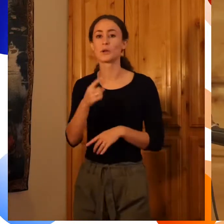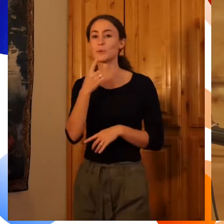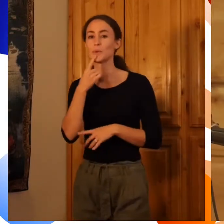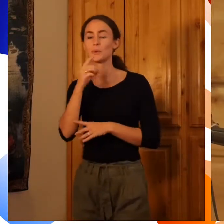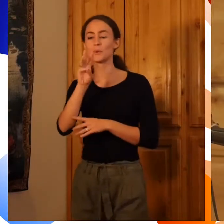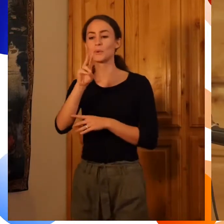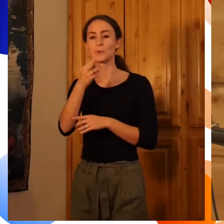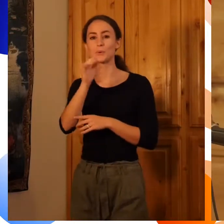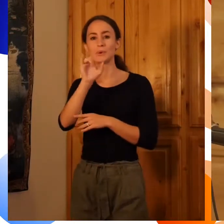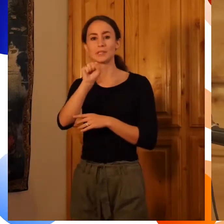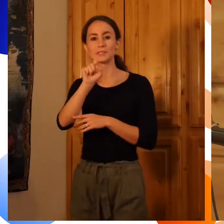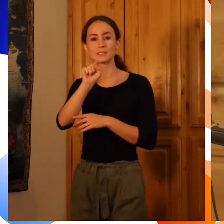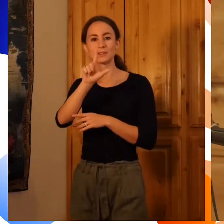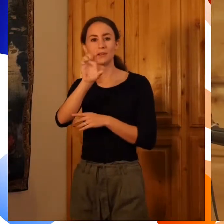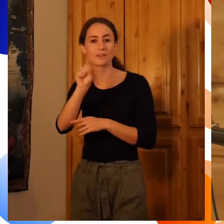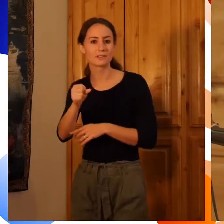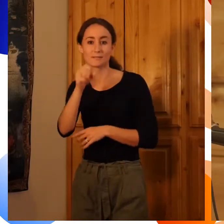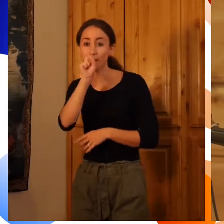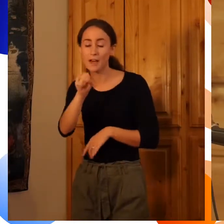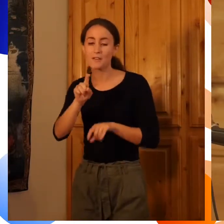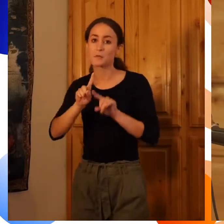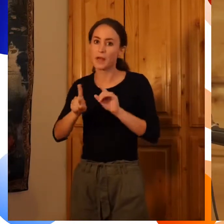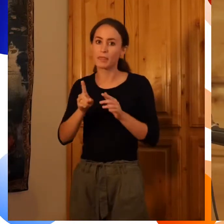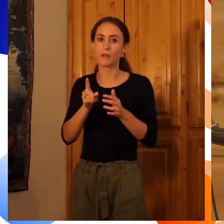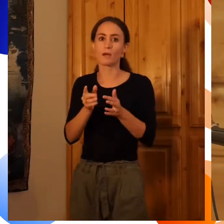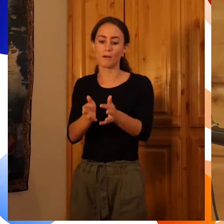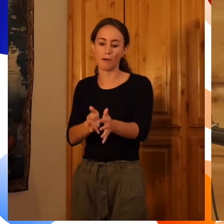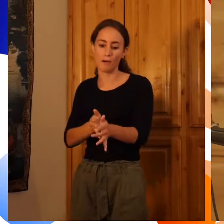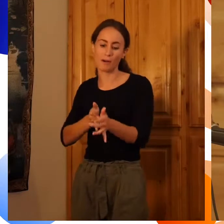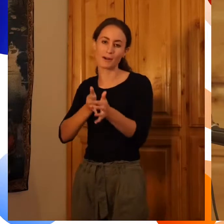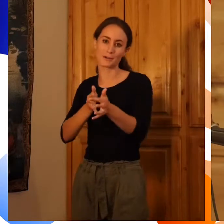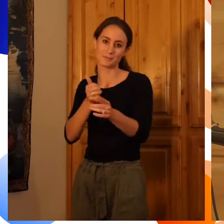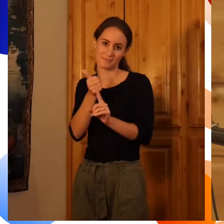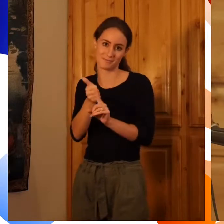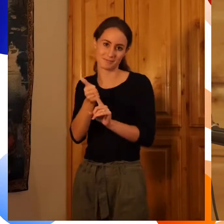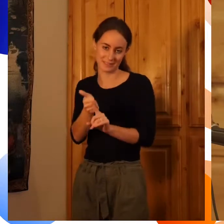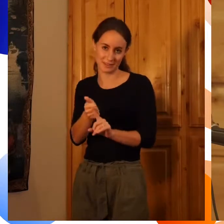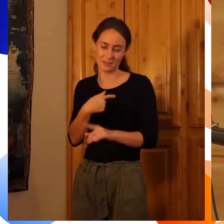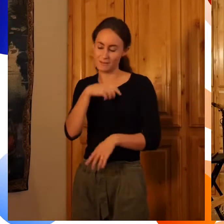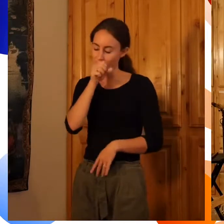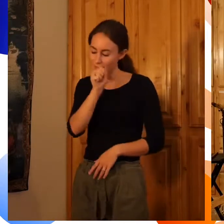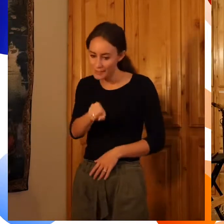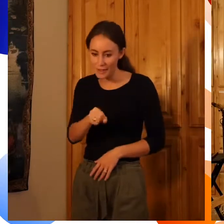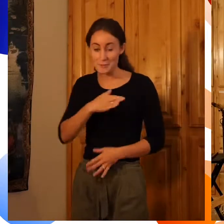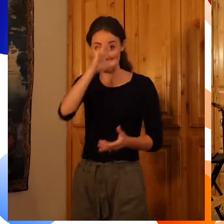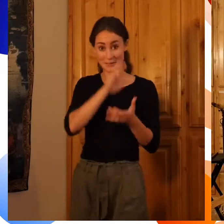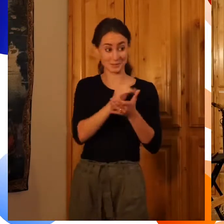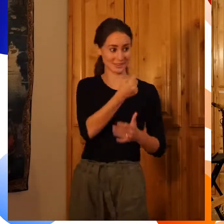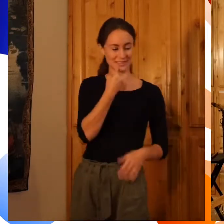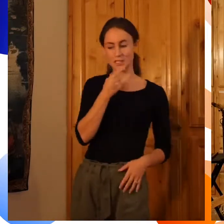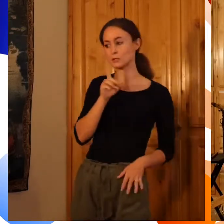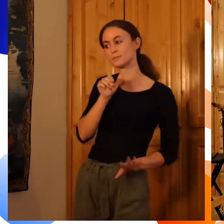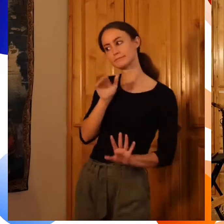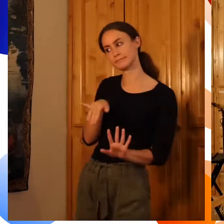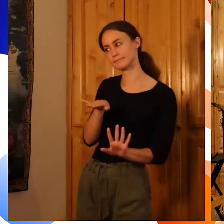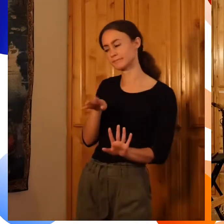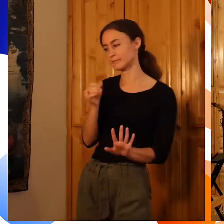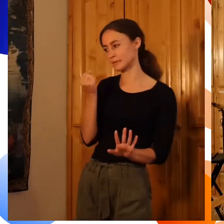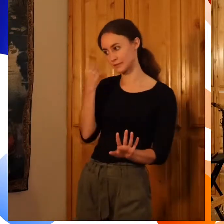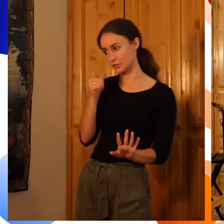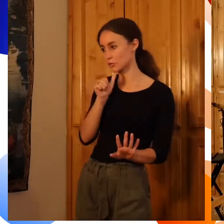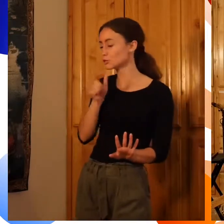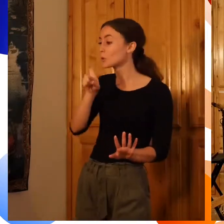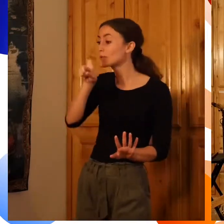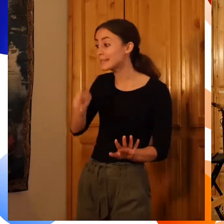said, now you don't have to play this, but I sure hope you'll want to, and it's now my favorite. So we